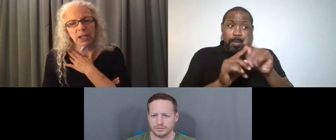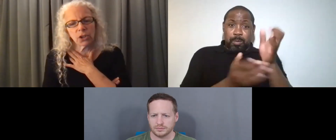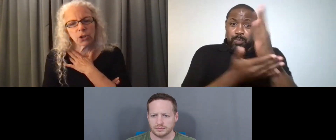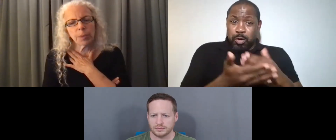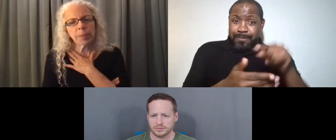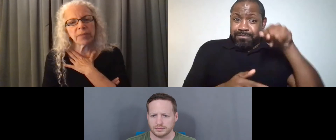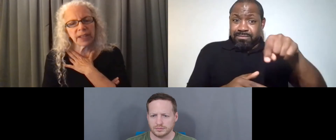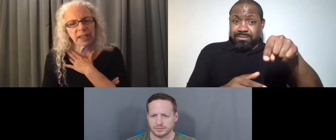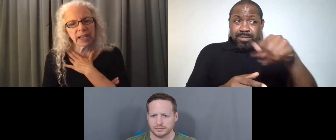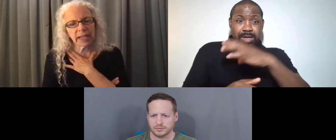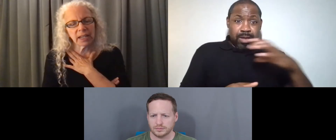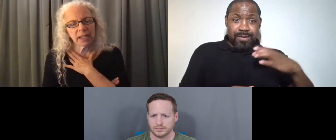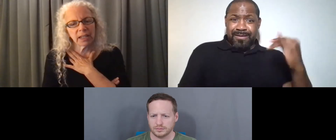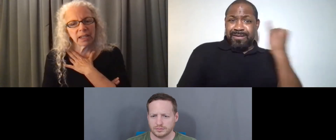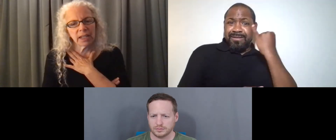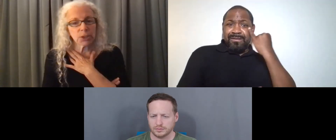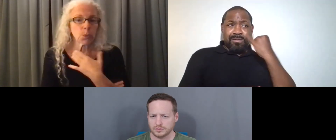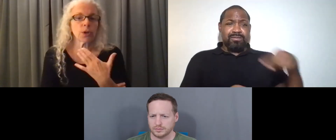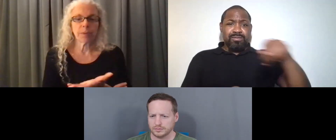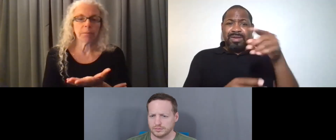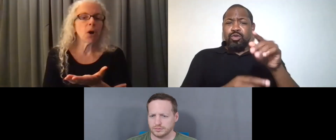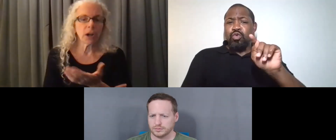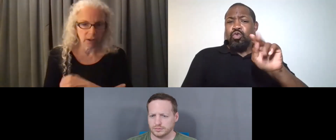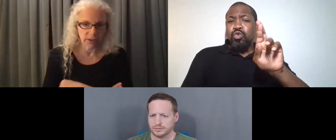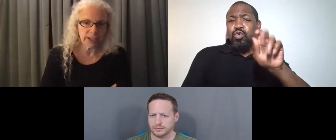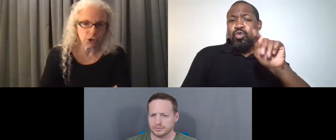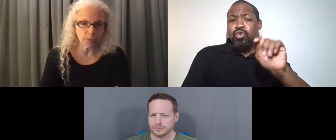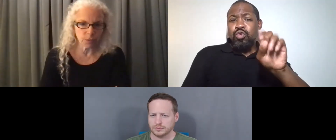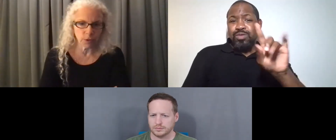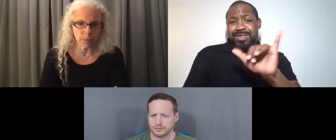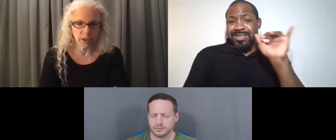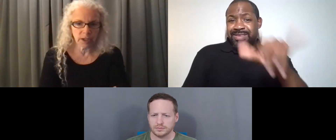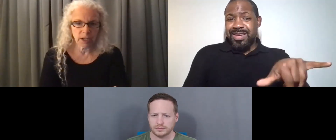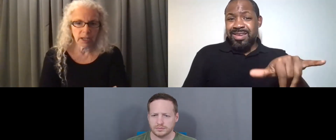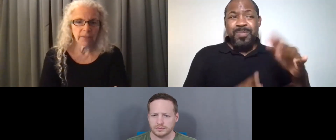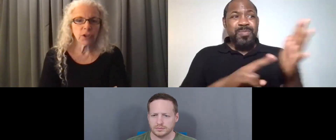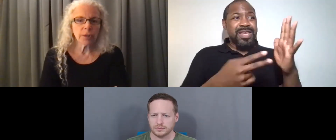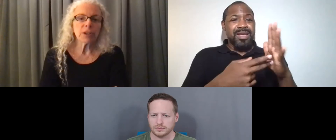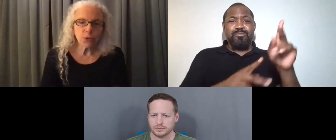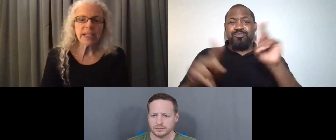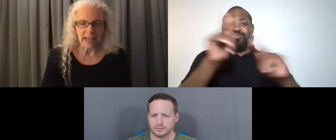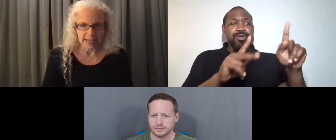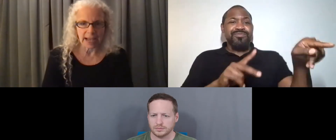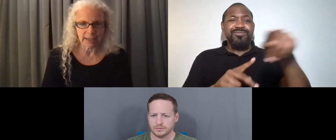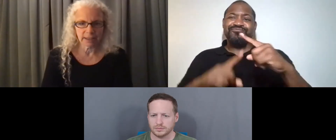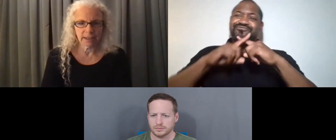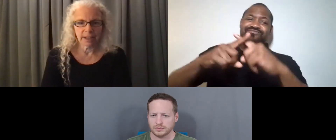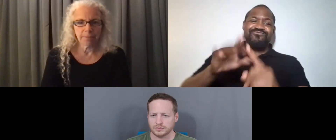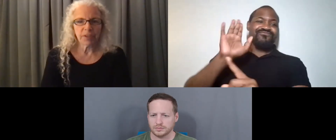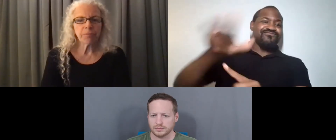do people feel like it's worth being part of a leadership group if they're going to be treated like that? If people